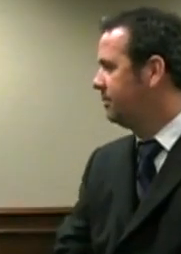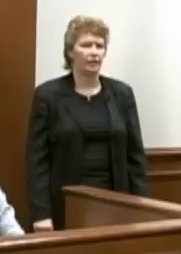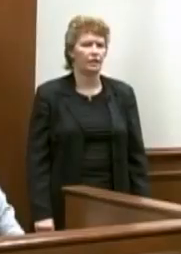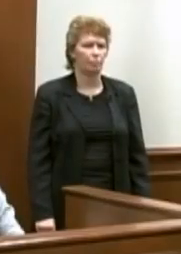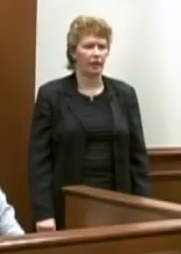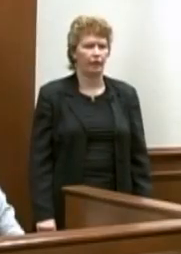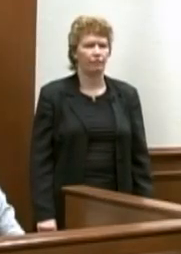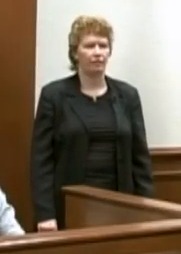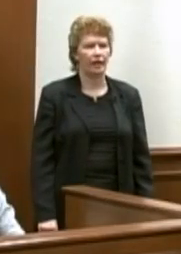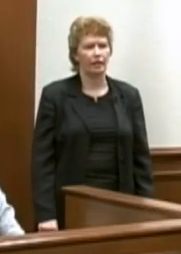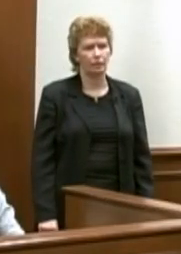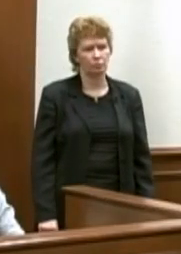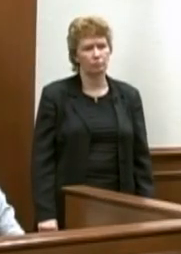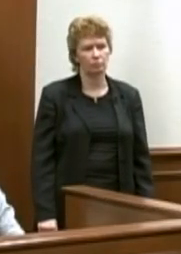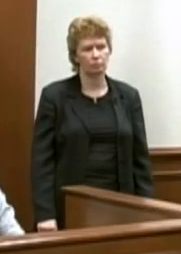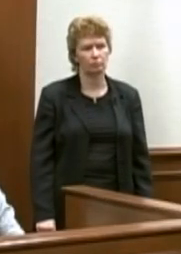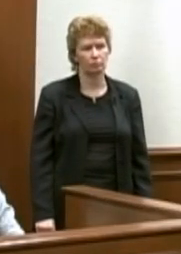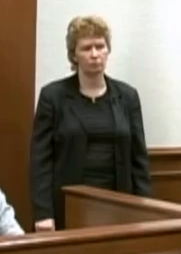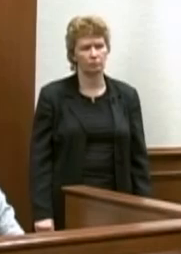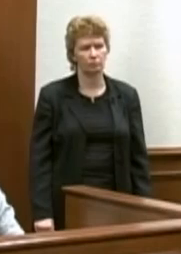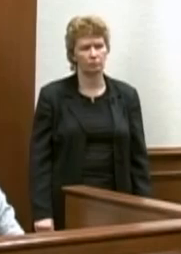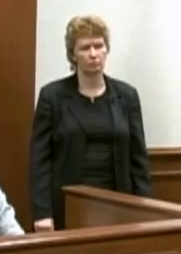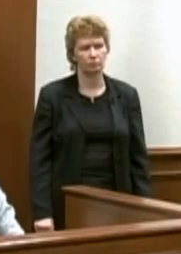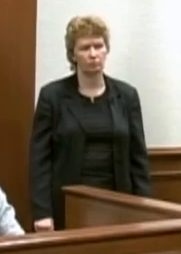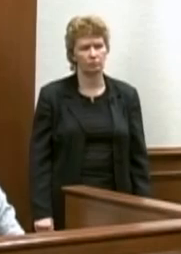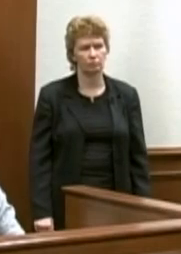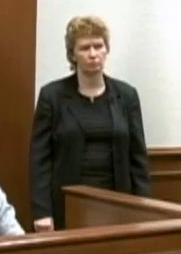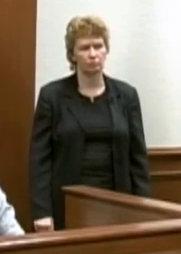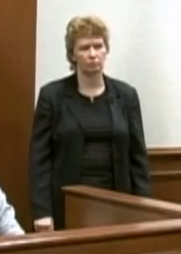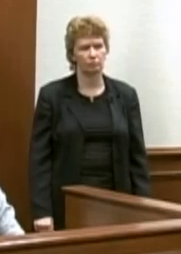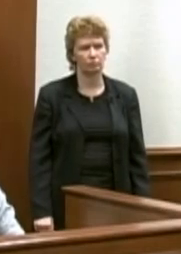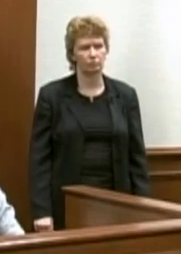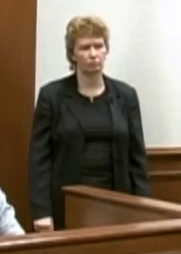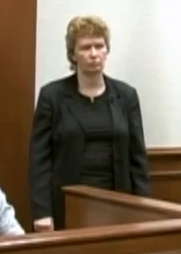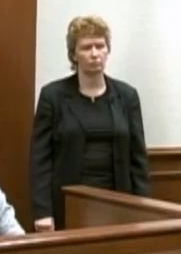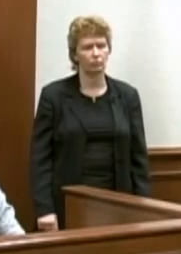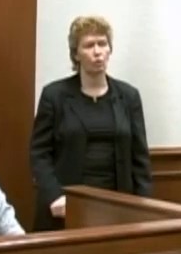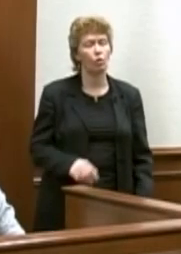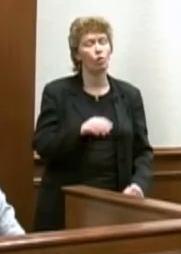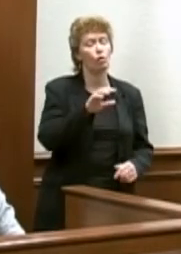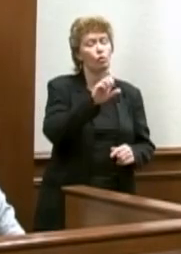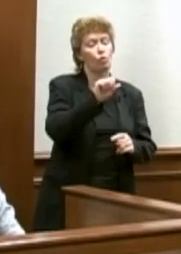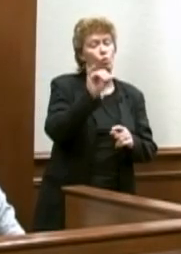Yes, and I ended up paying a fine. So you pled guilty to that charge.